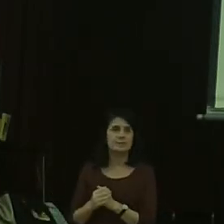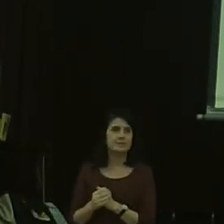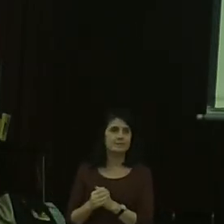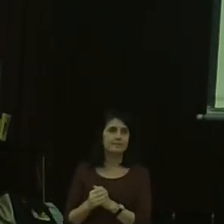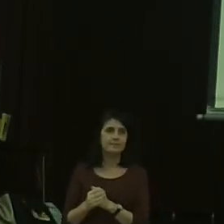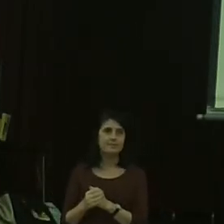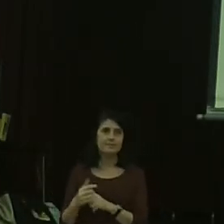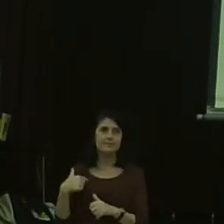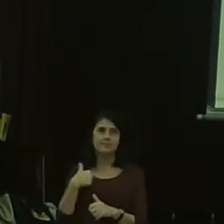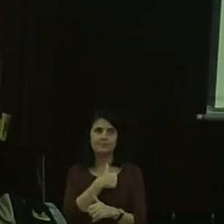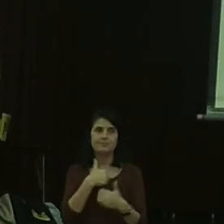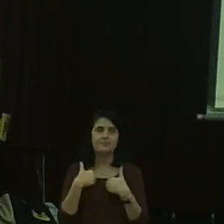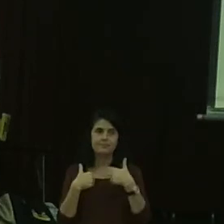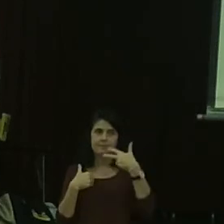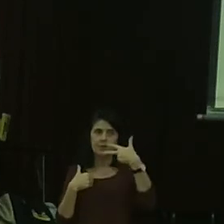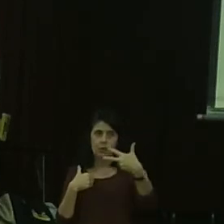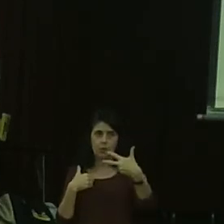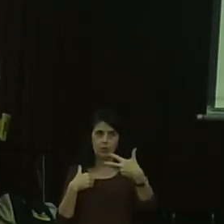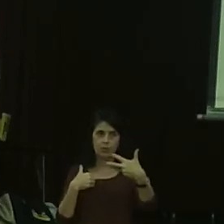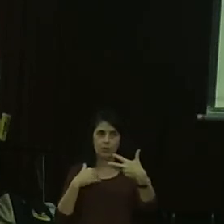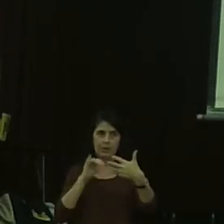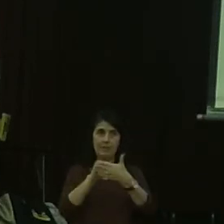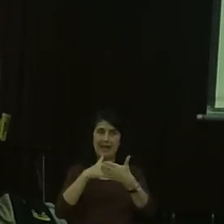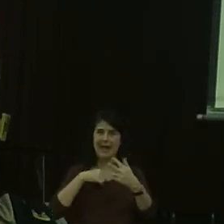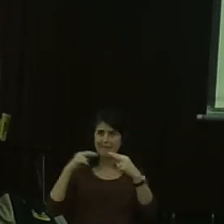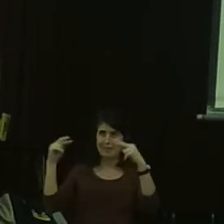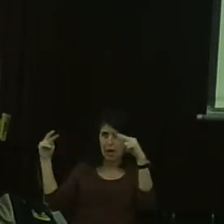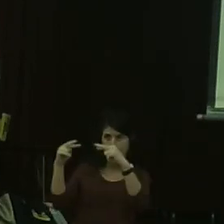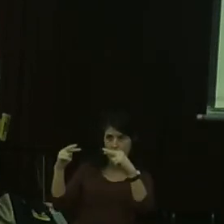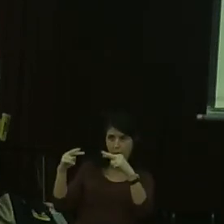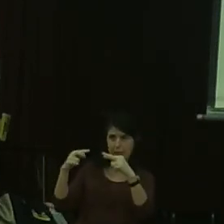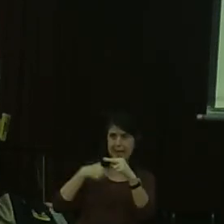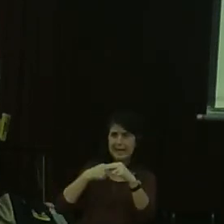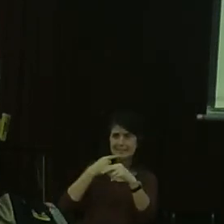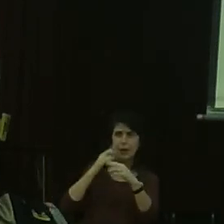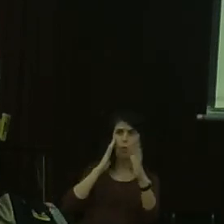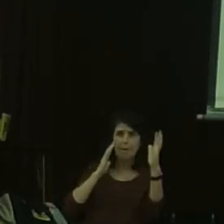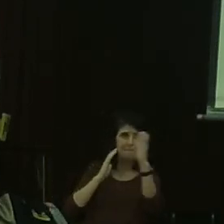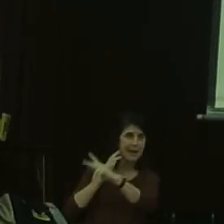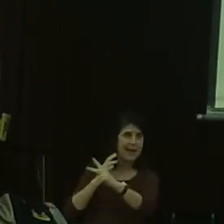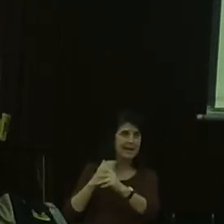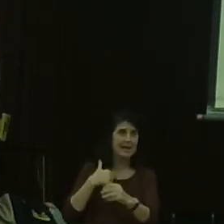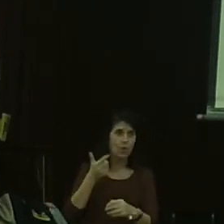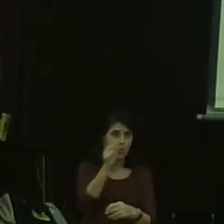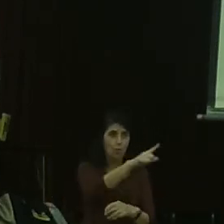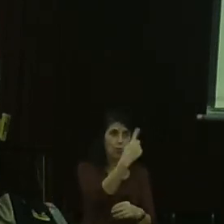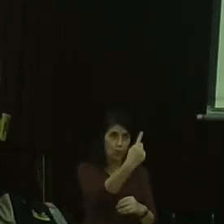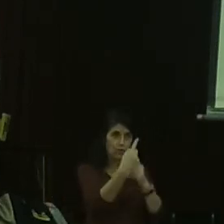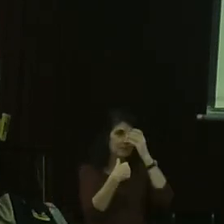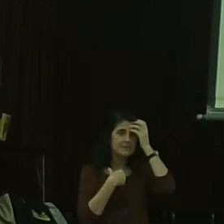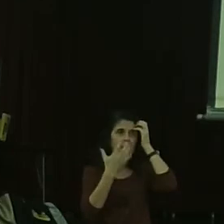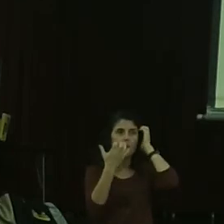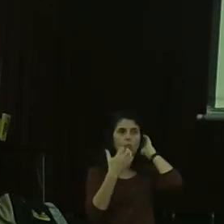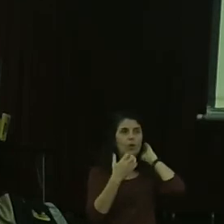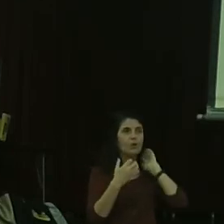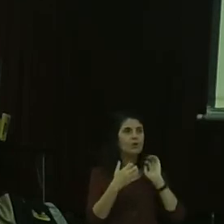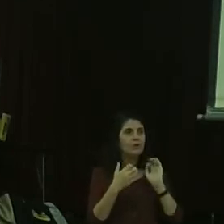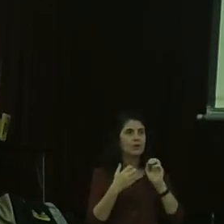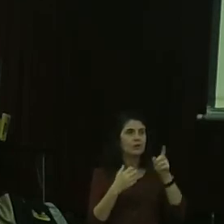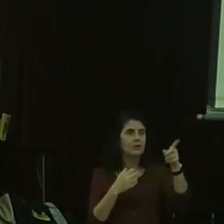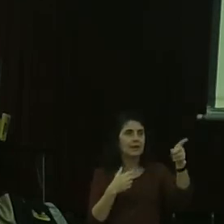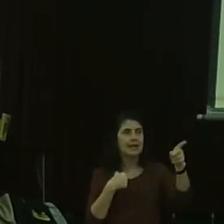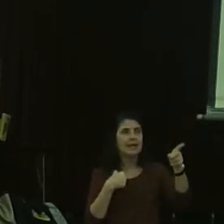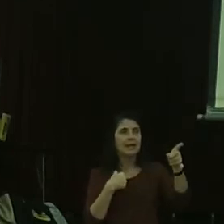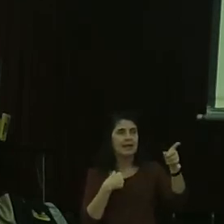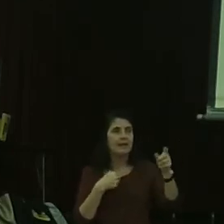are three that I've seen earlier that I have made eye contact to and said I was going back. Here's one. I just want to repeat Andy's question because